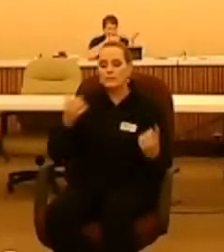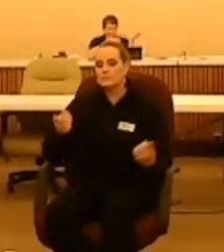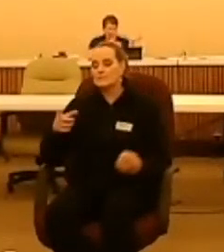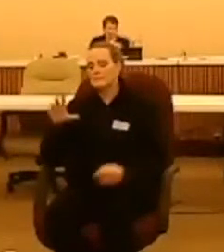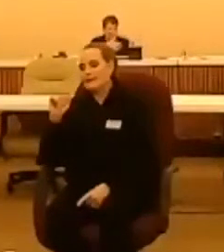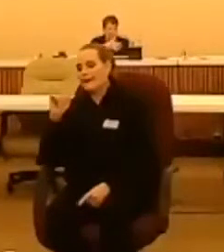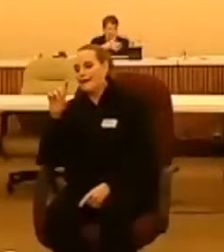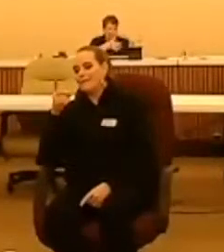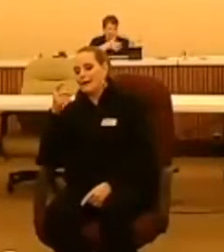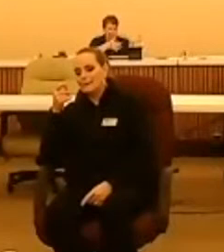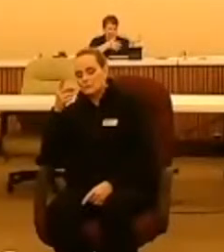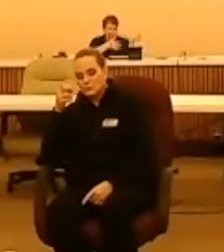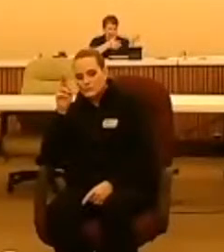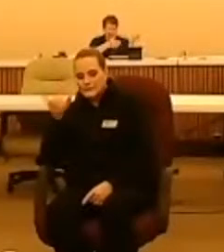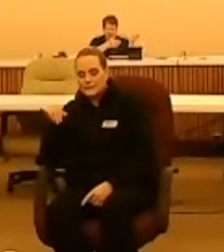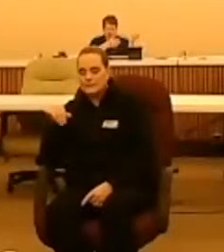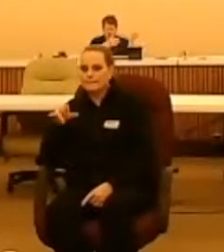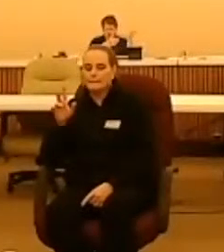advisory,